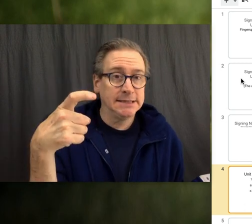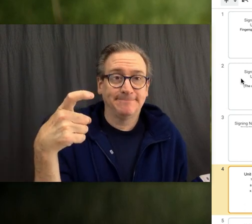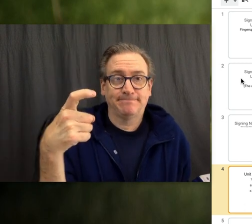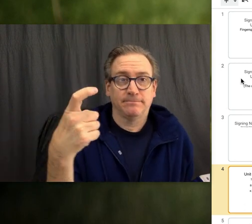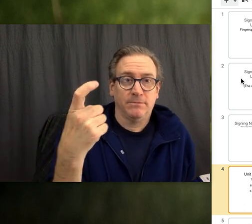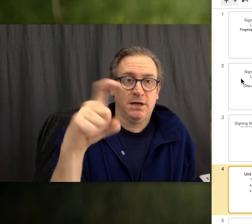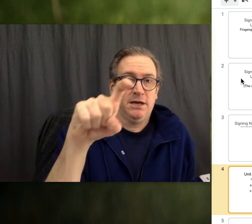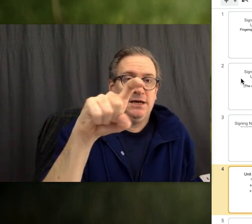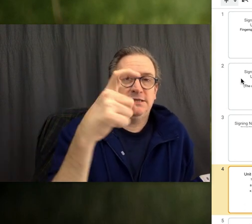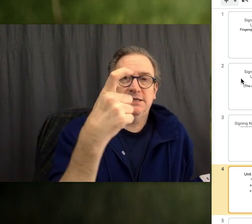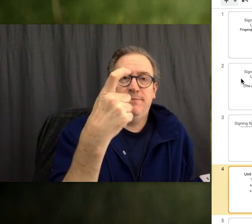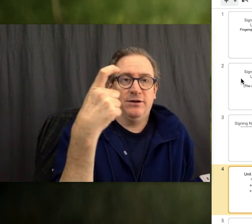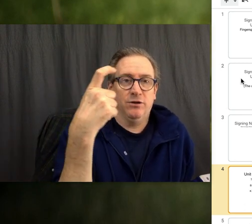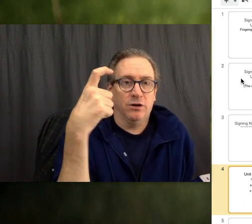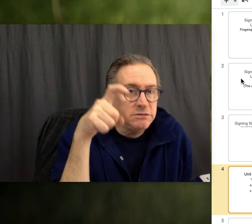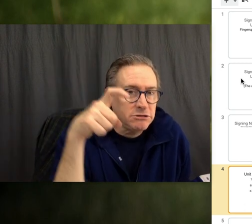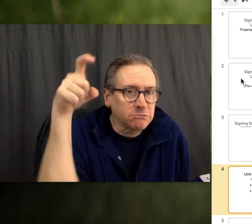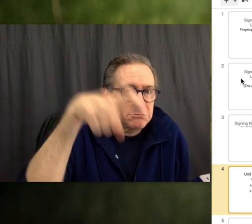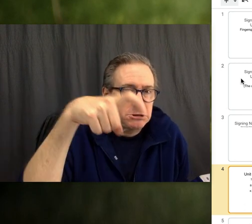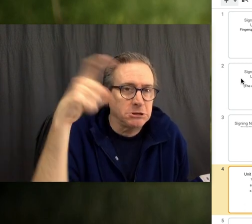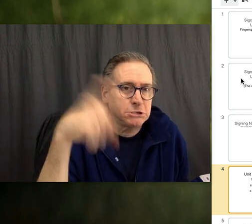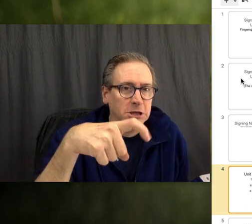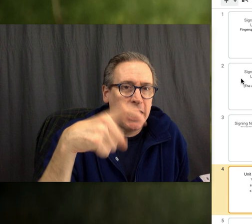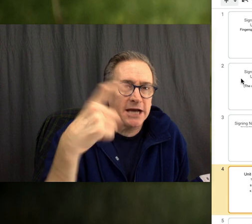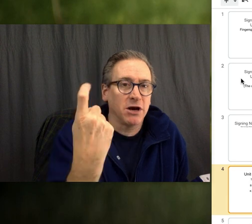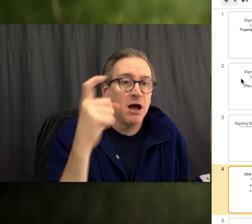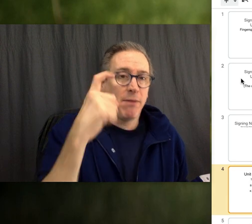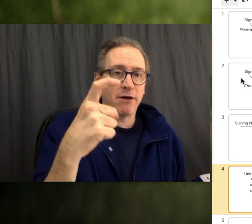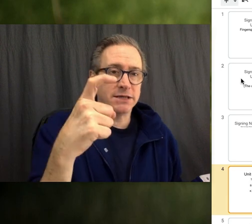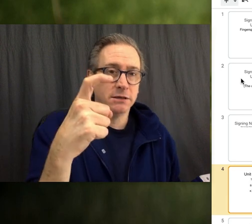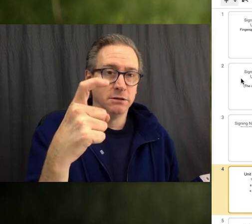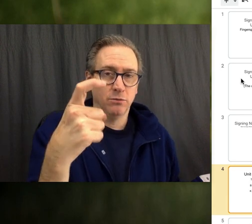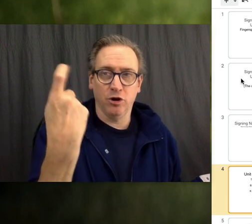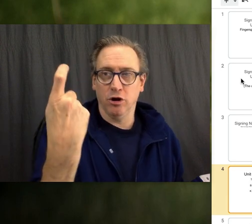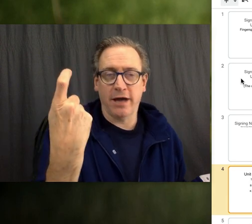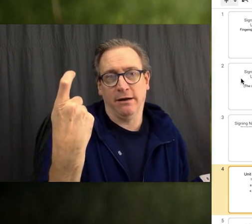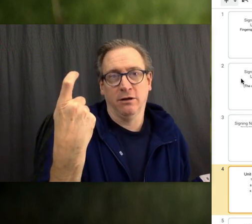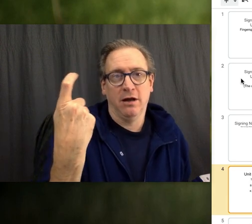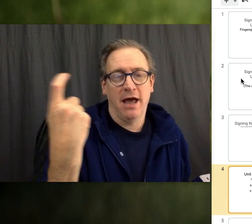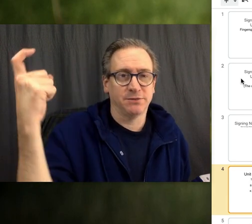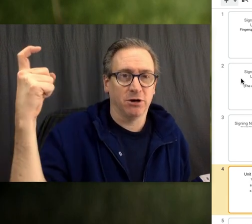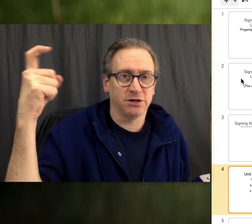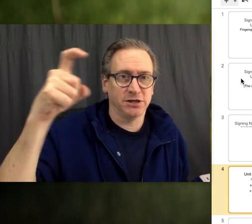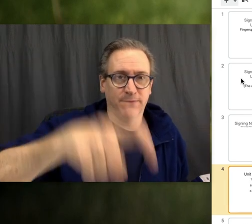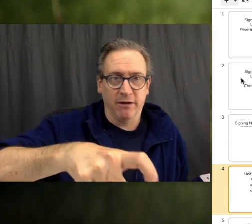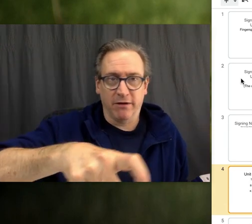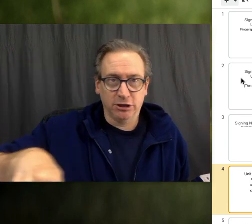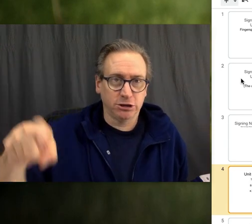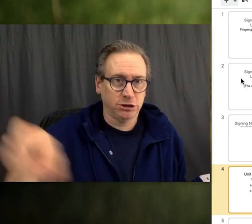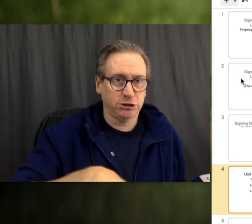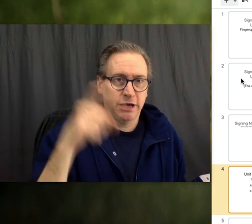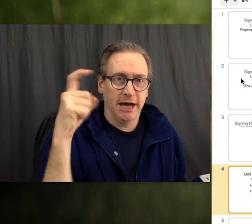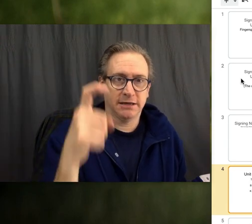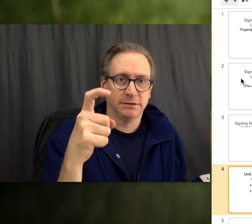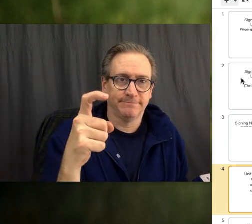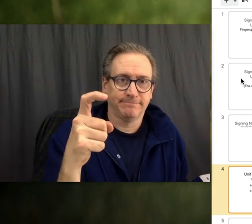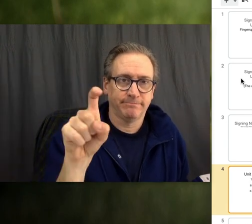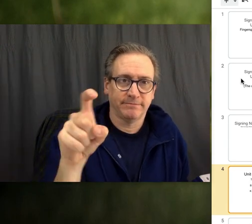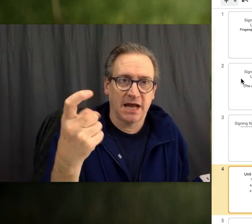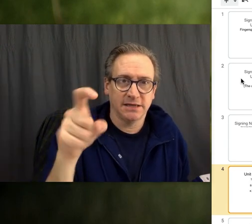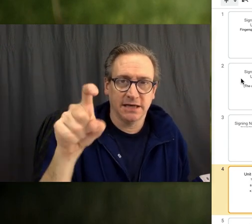X is this bent hook. X pirate with a hook hand. X marks the spot, right?